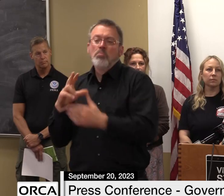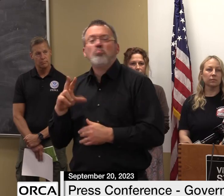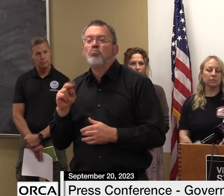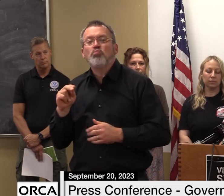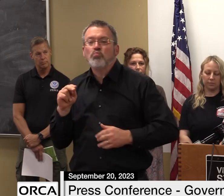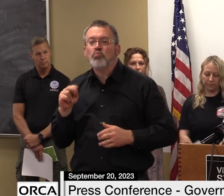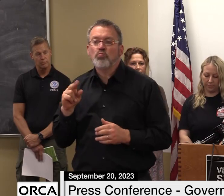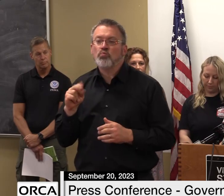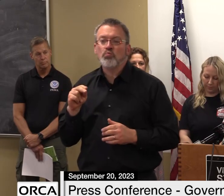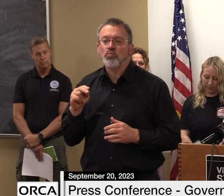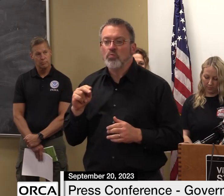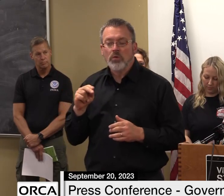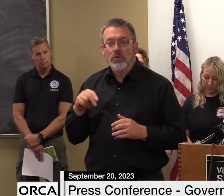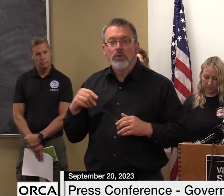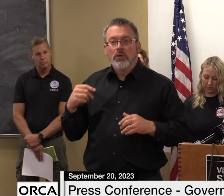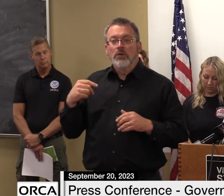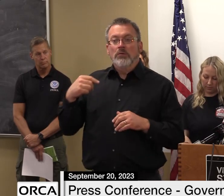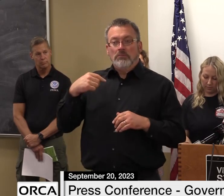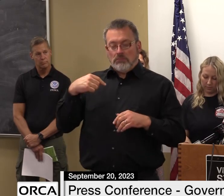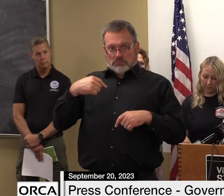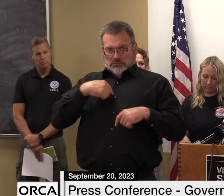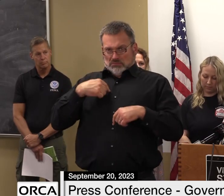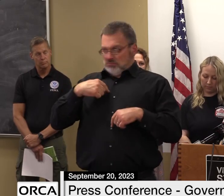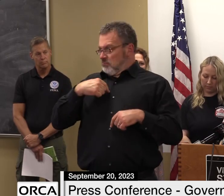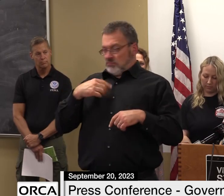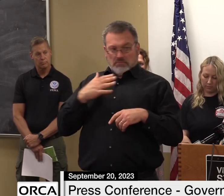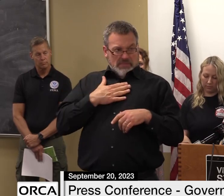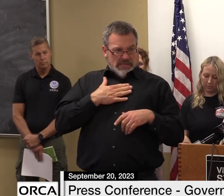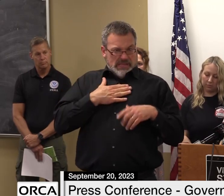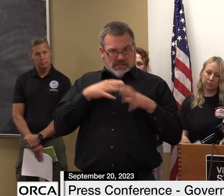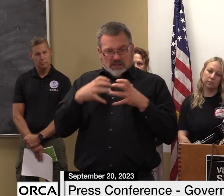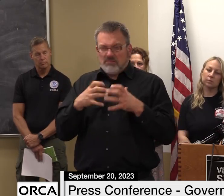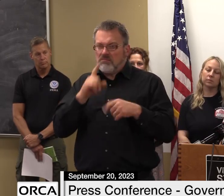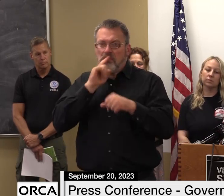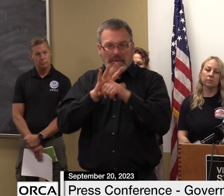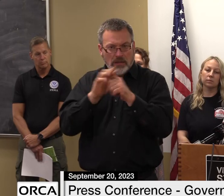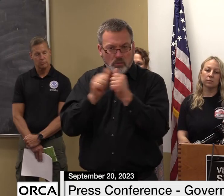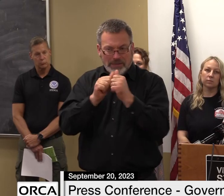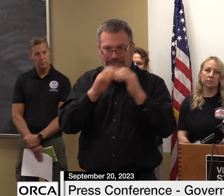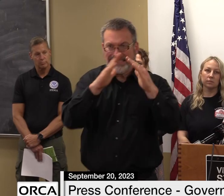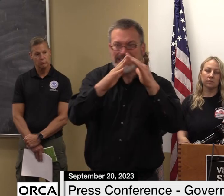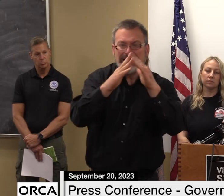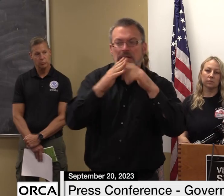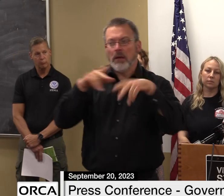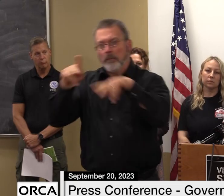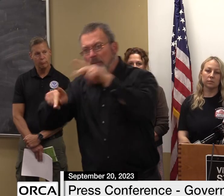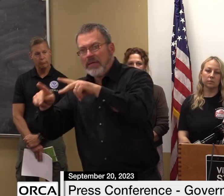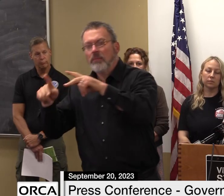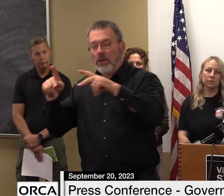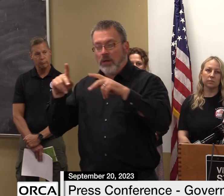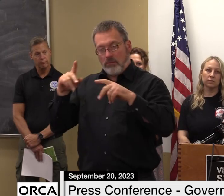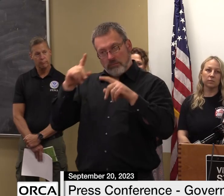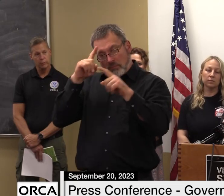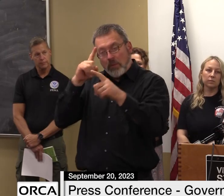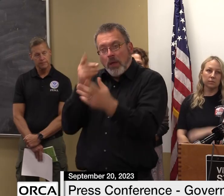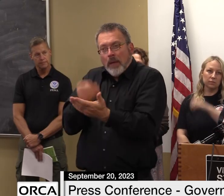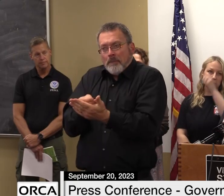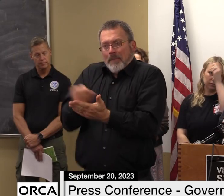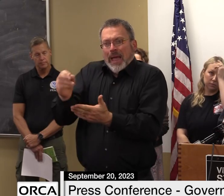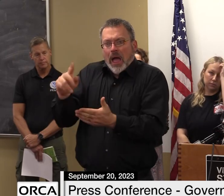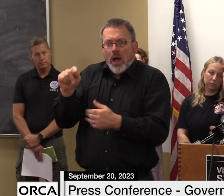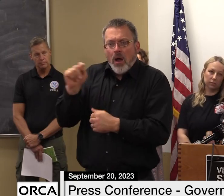to address the buyouts and the interest that there is currently in those in buyouts. There's over